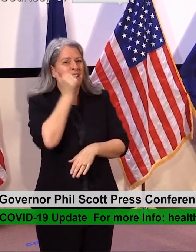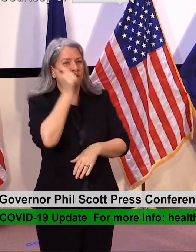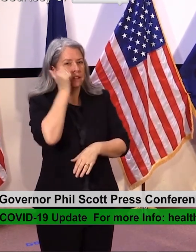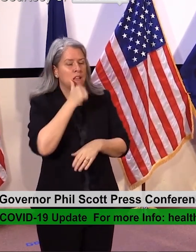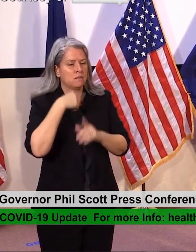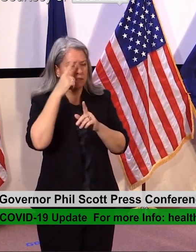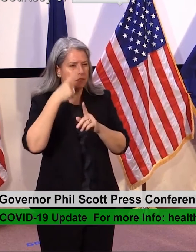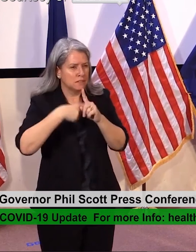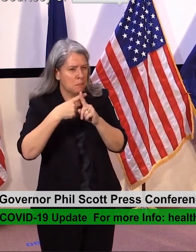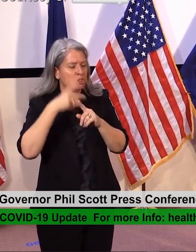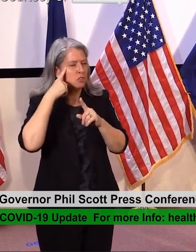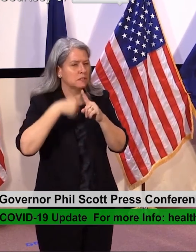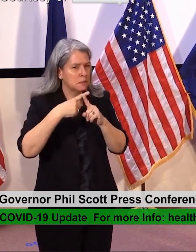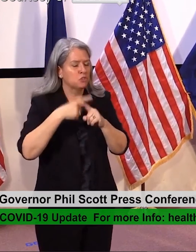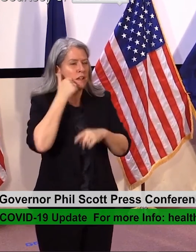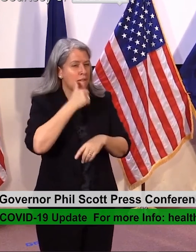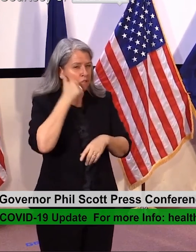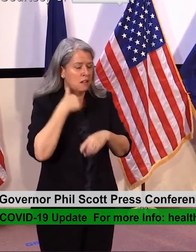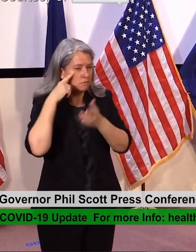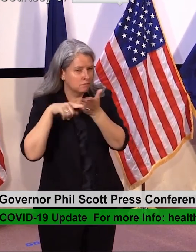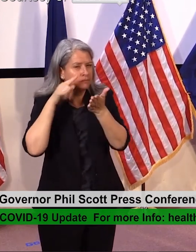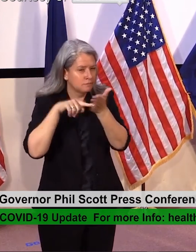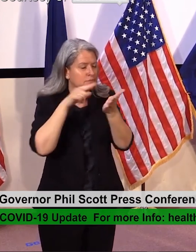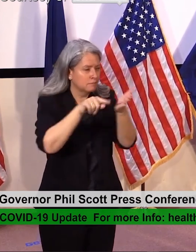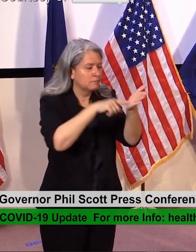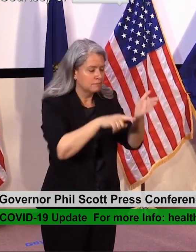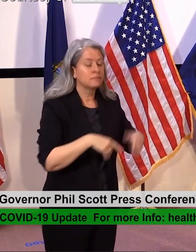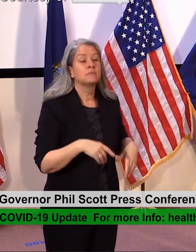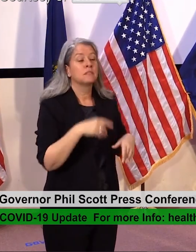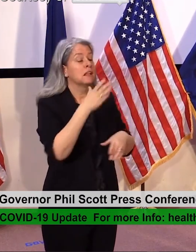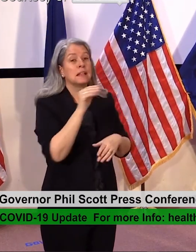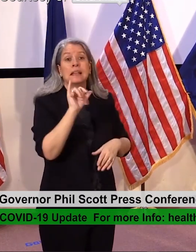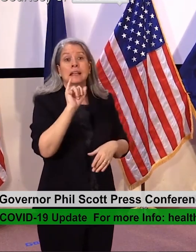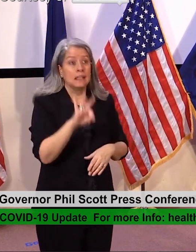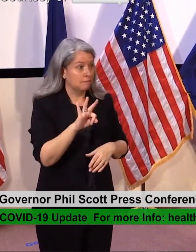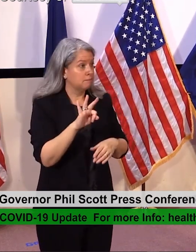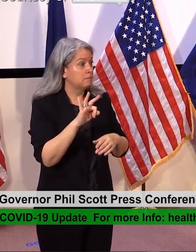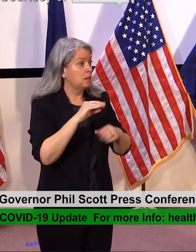we move forward. But also, if we do have a case